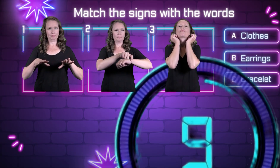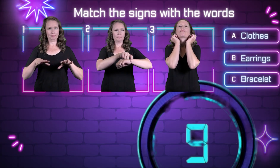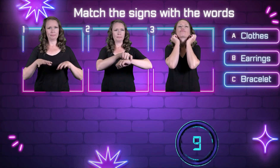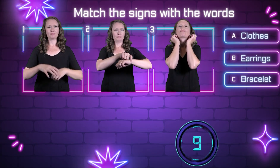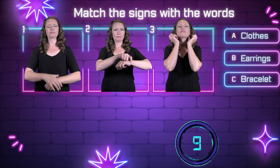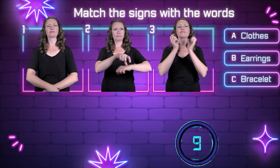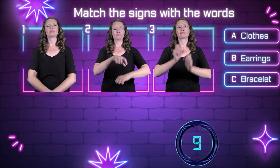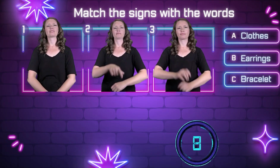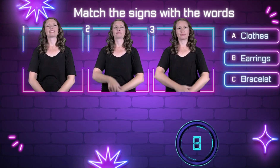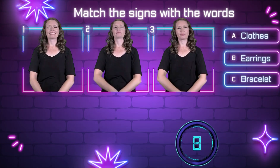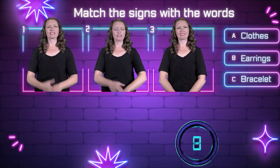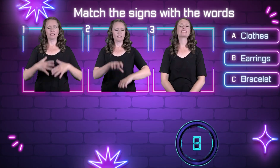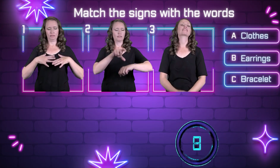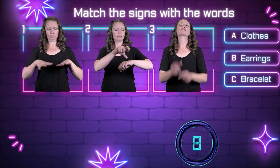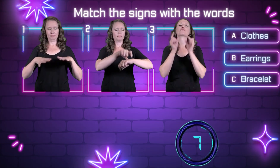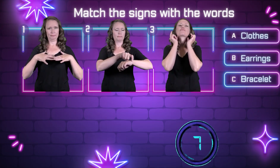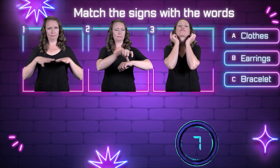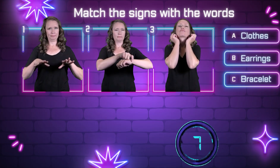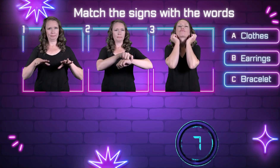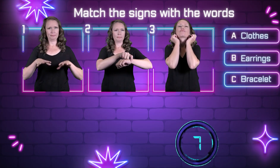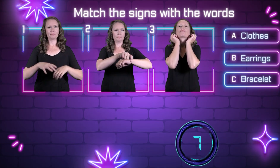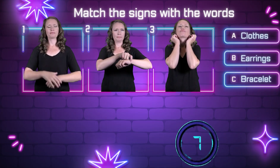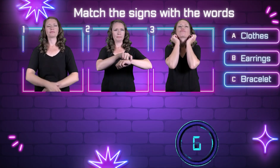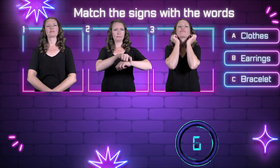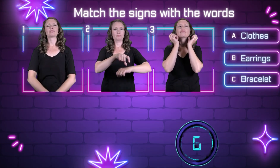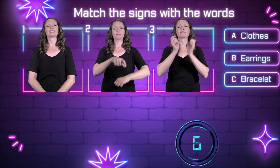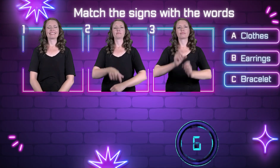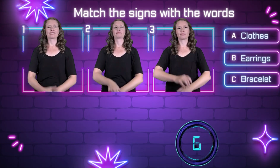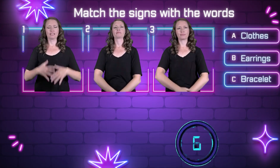Match the signs with the correct word.